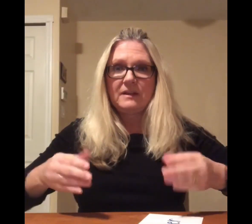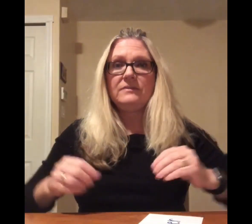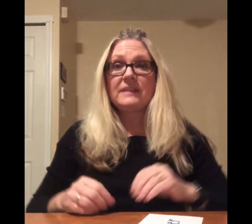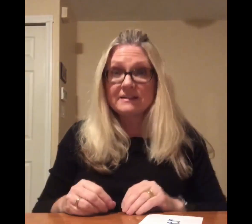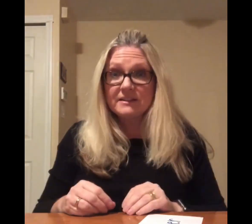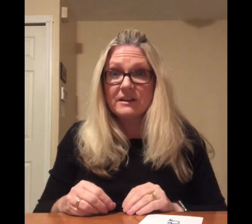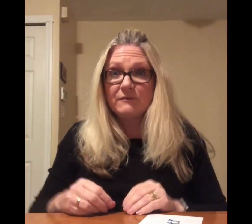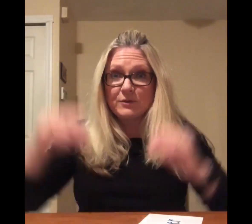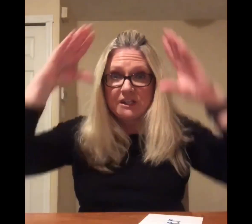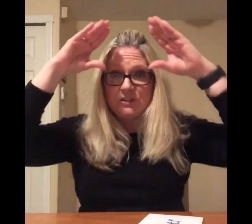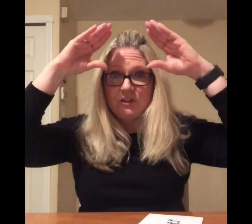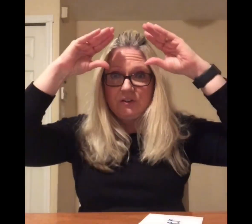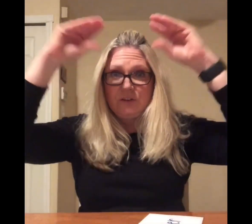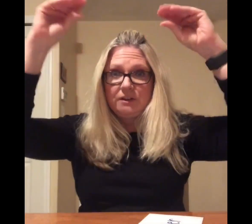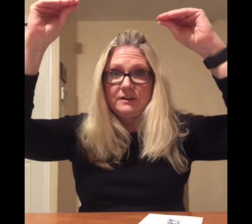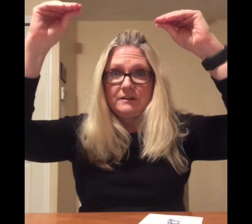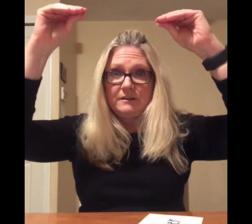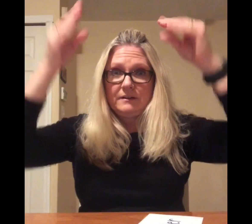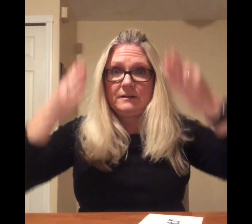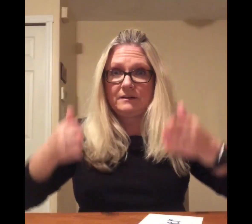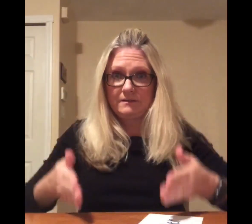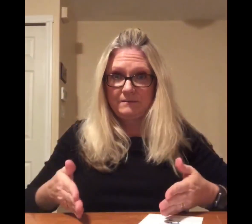That's the sign for teacher.